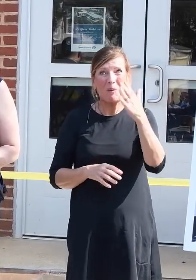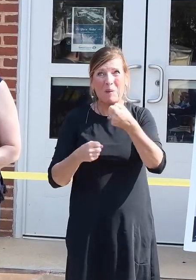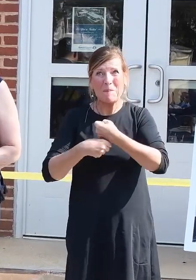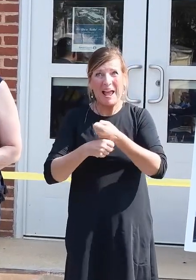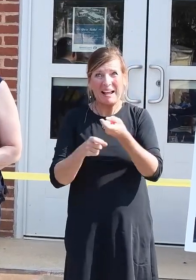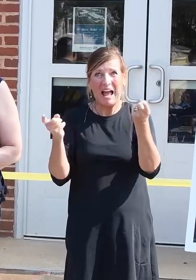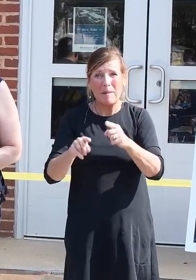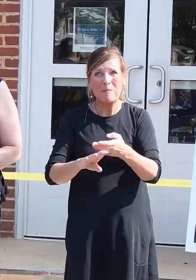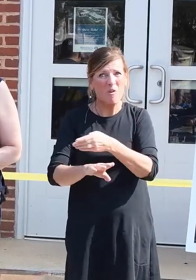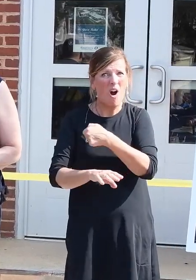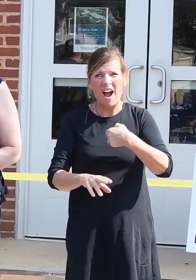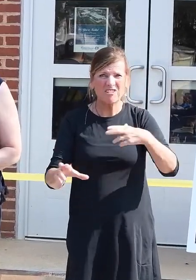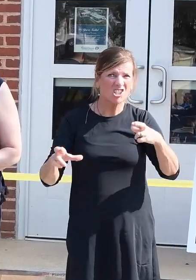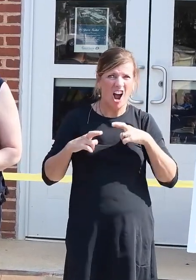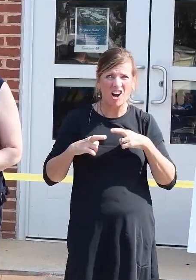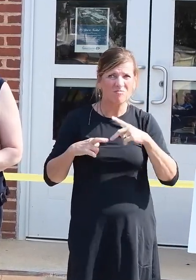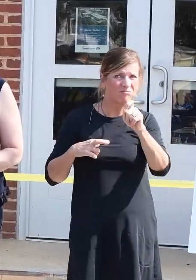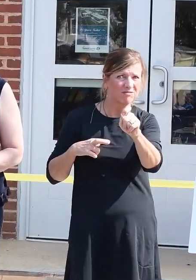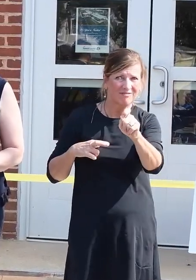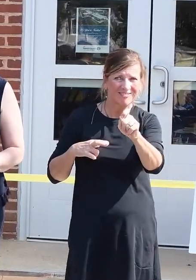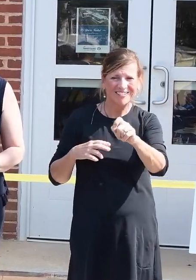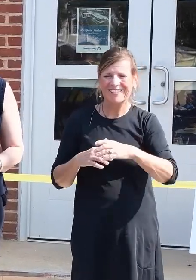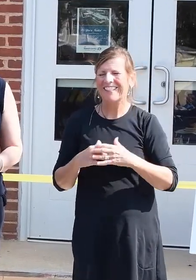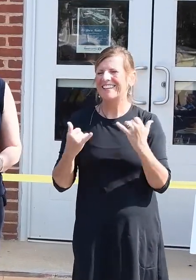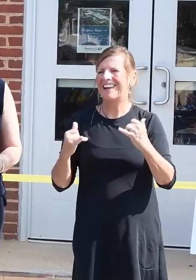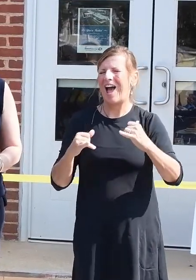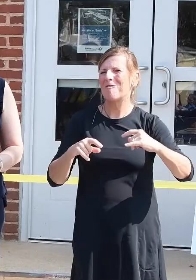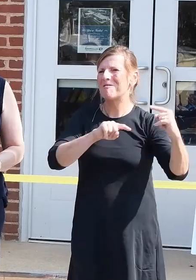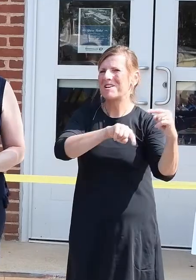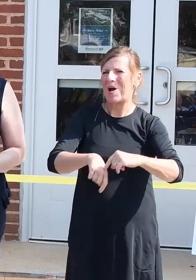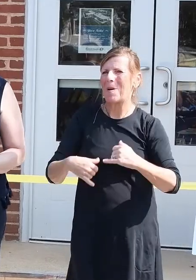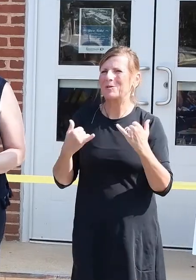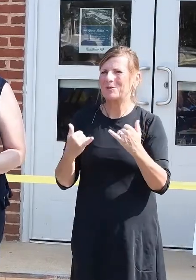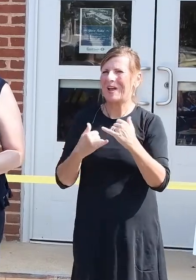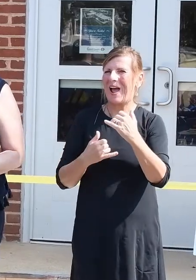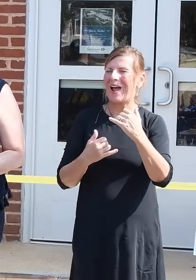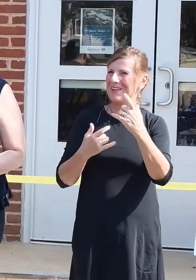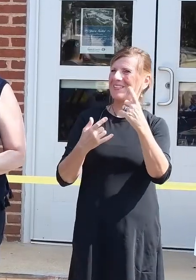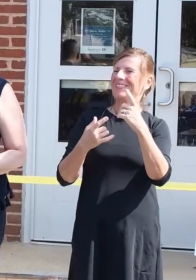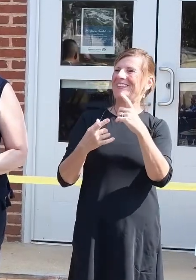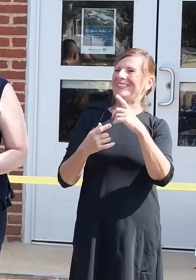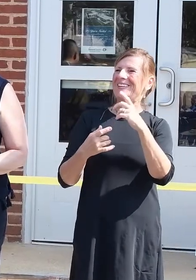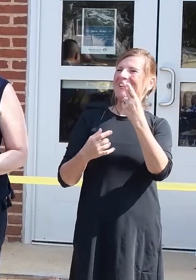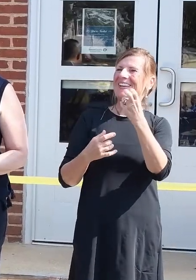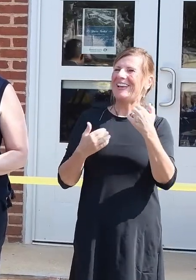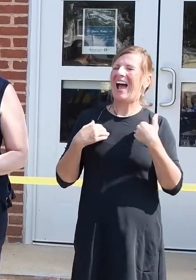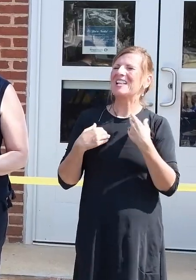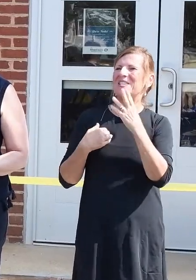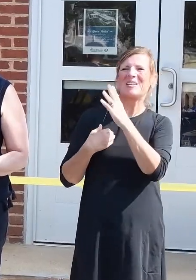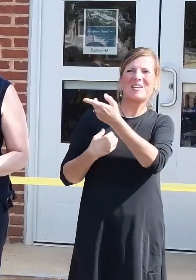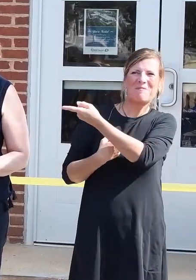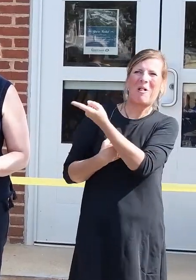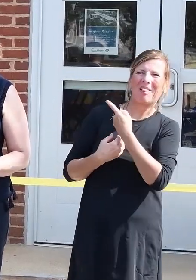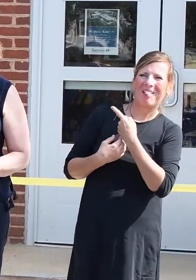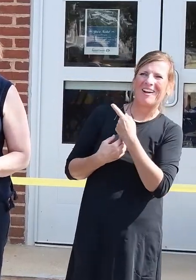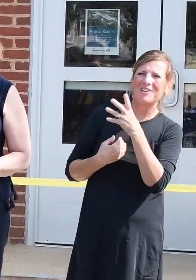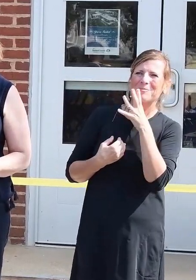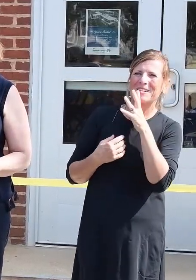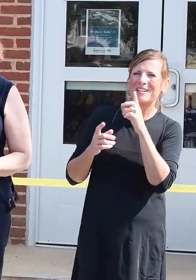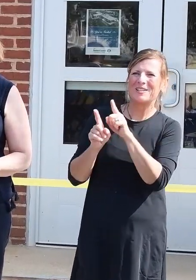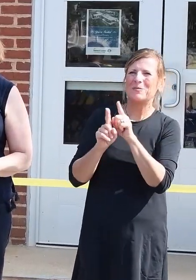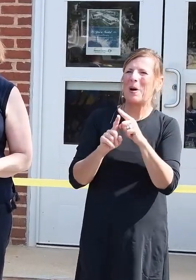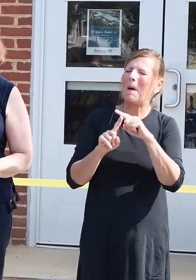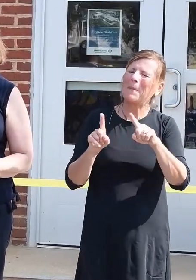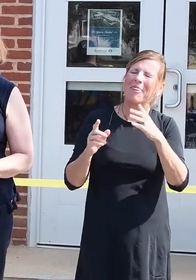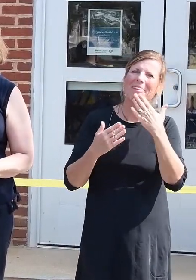he retires. And now that we come here today, we see that he has. And he's going to come up and speak as well. But I want to thank Delegate Turner for